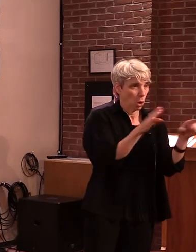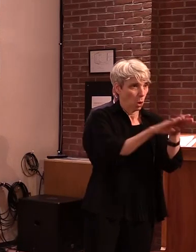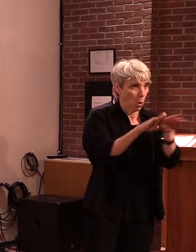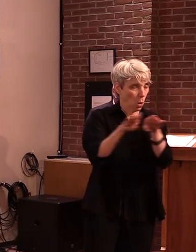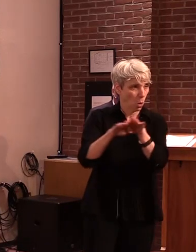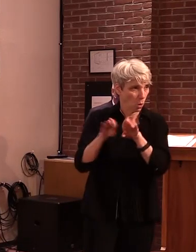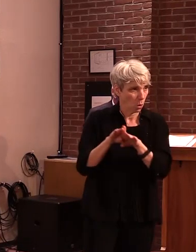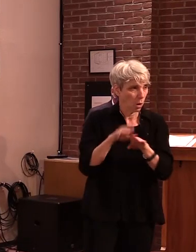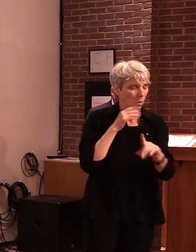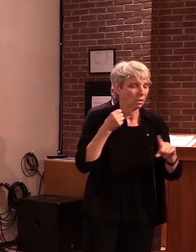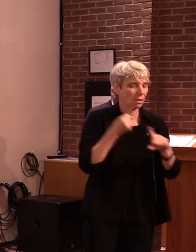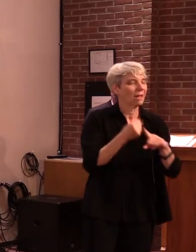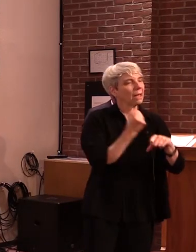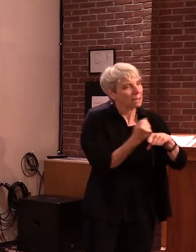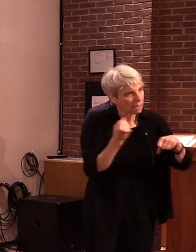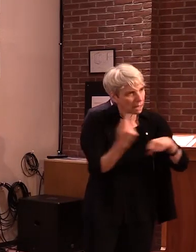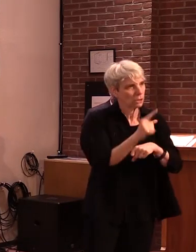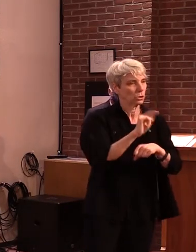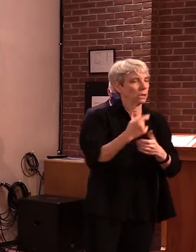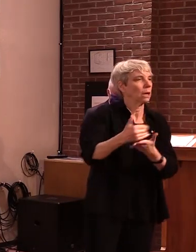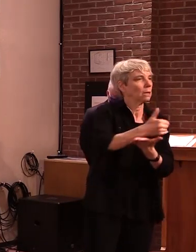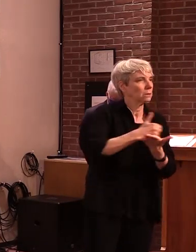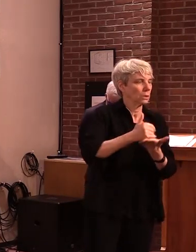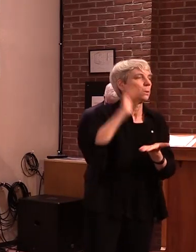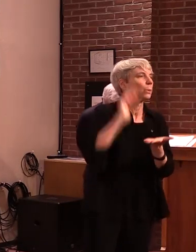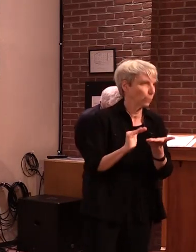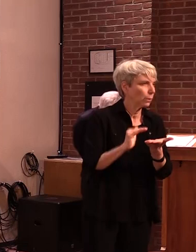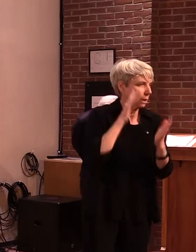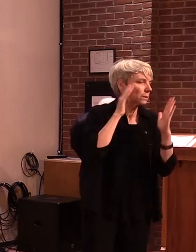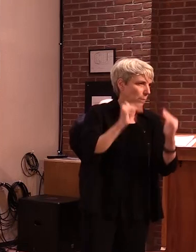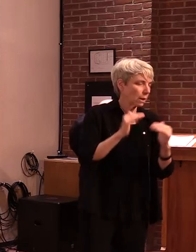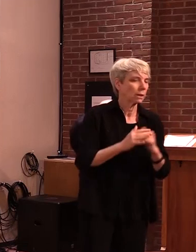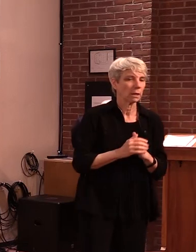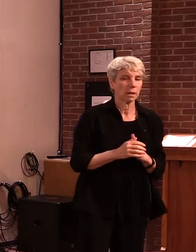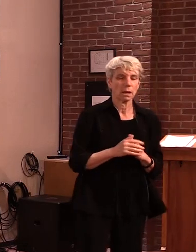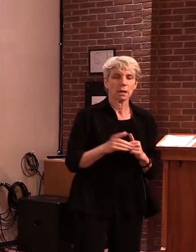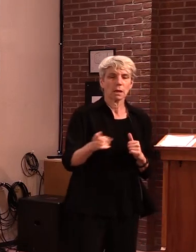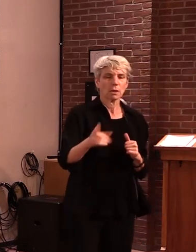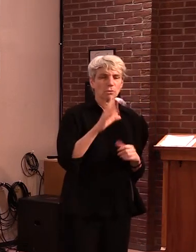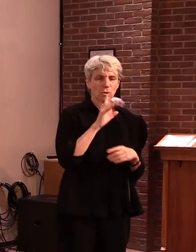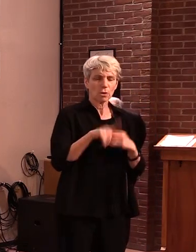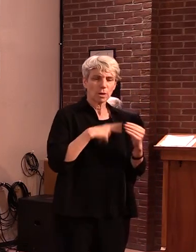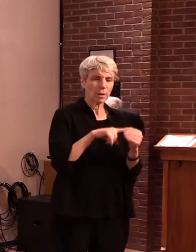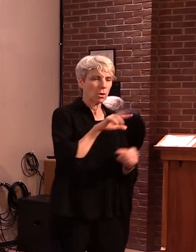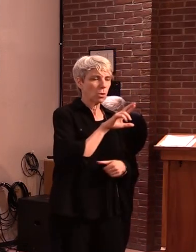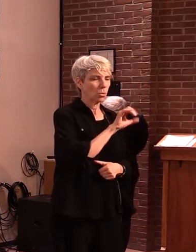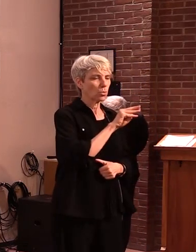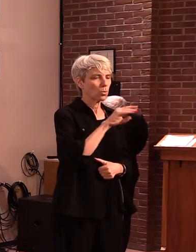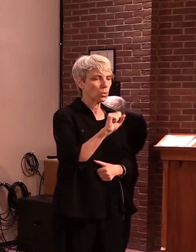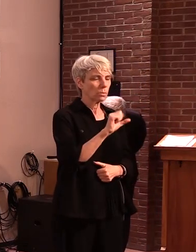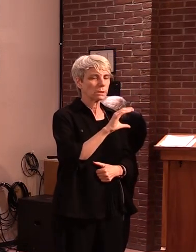Can you speak to the rooms and meals tax that's sort of relied on for both the general fund and the education fund?